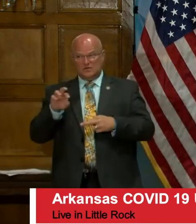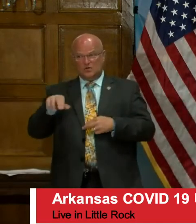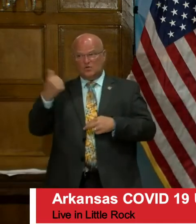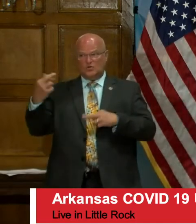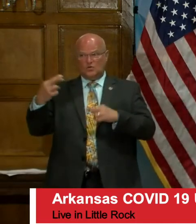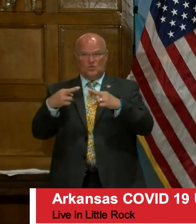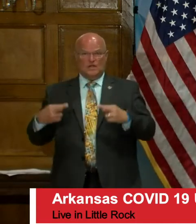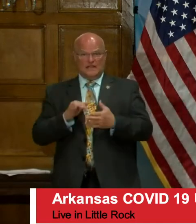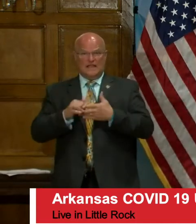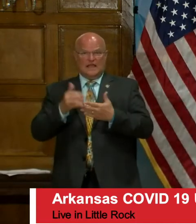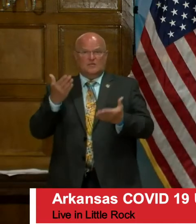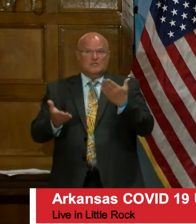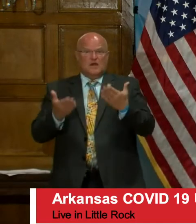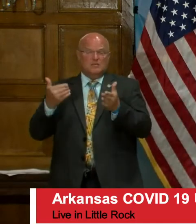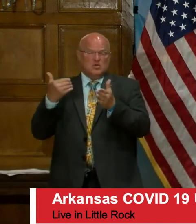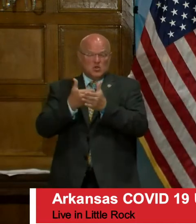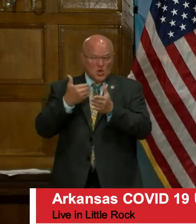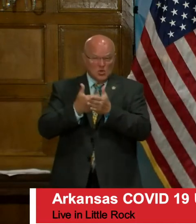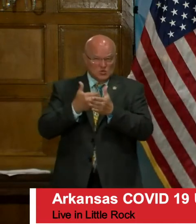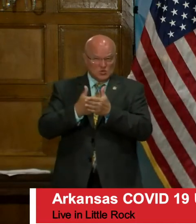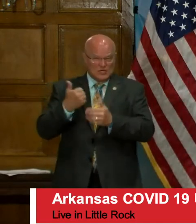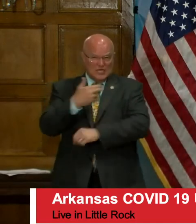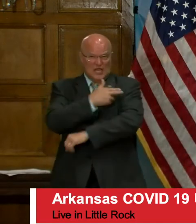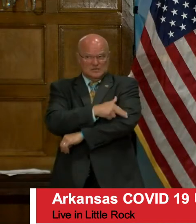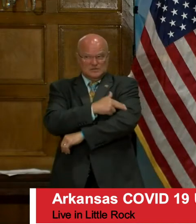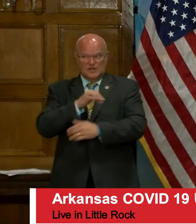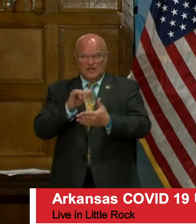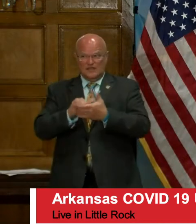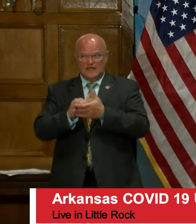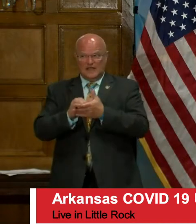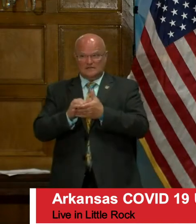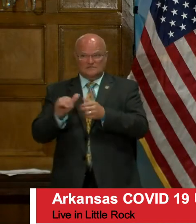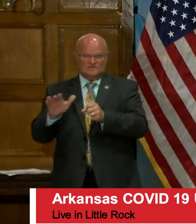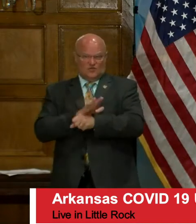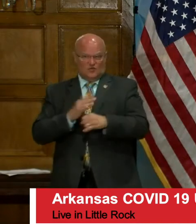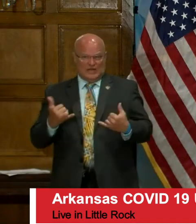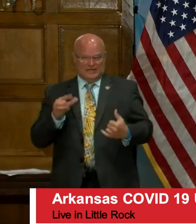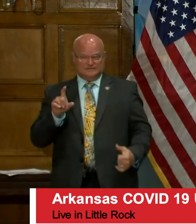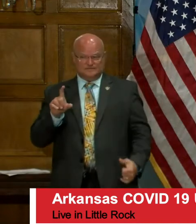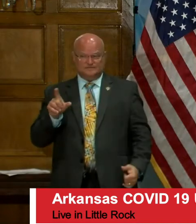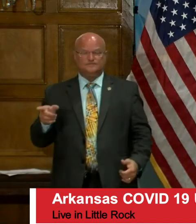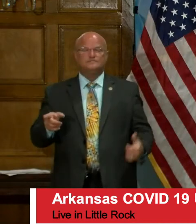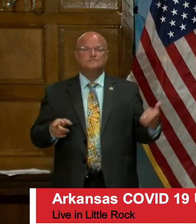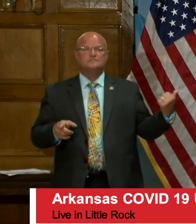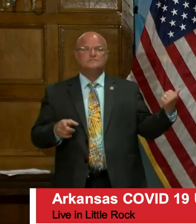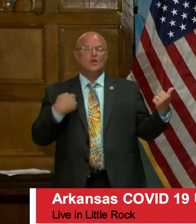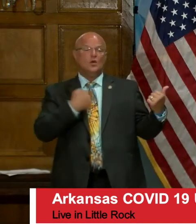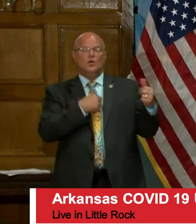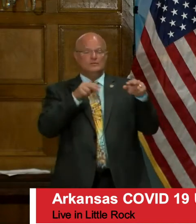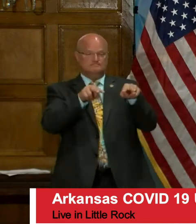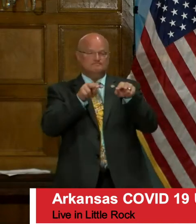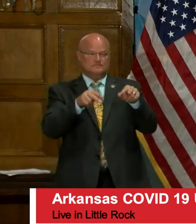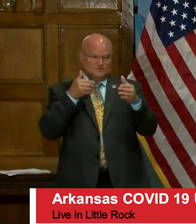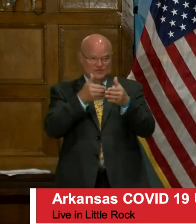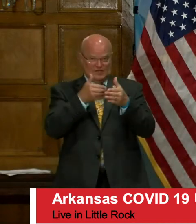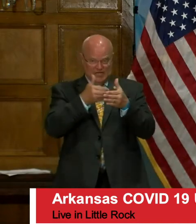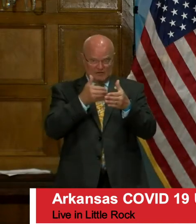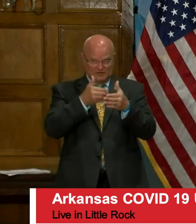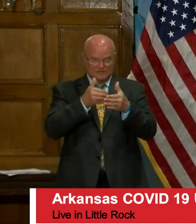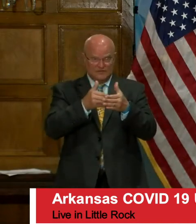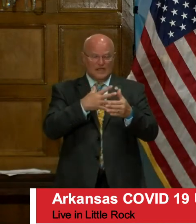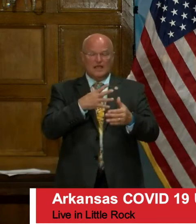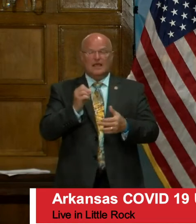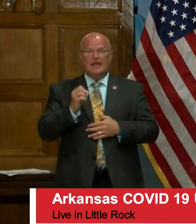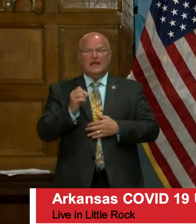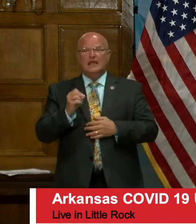any region that might be closer, and are there any hospitals that are currently full? Well, we're monitoring that very, very carefully. I